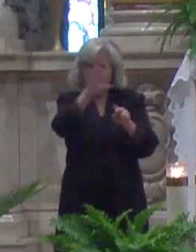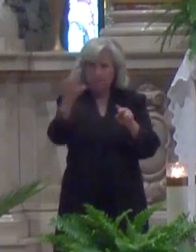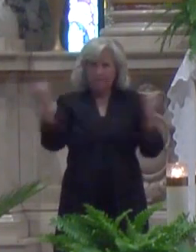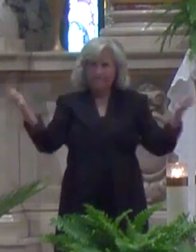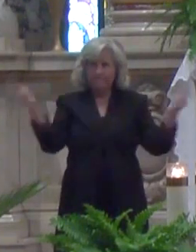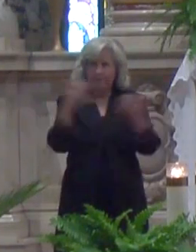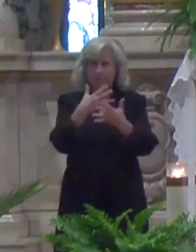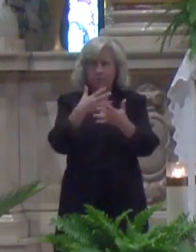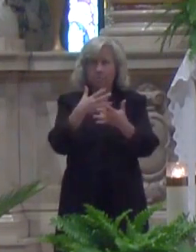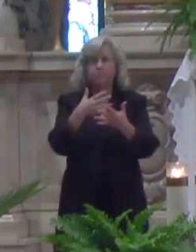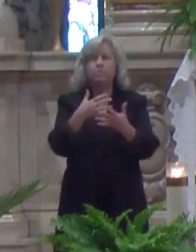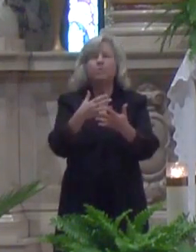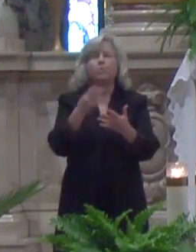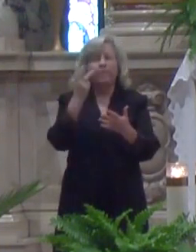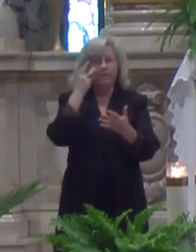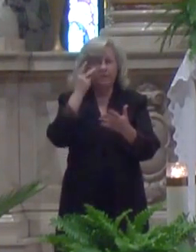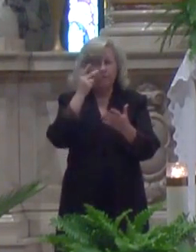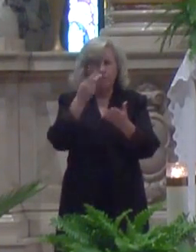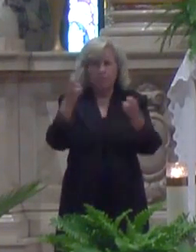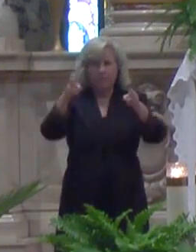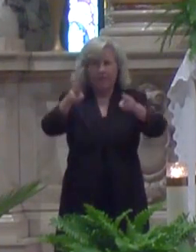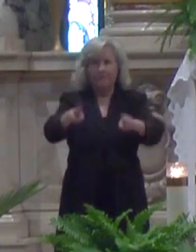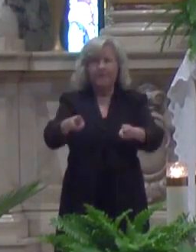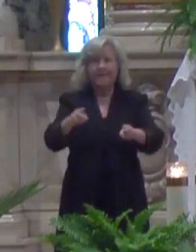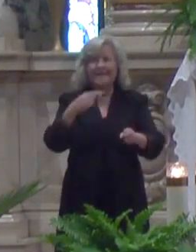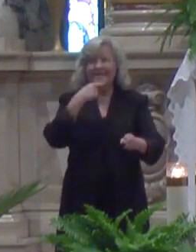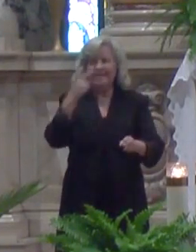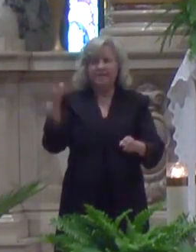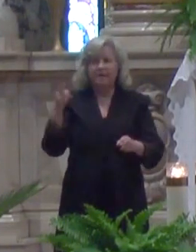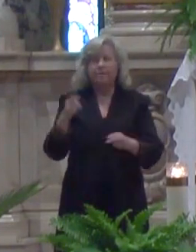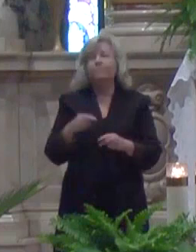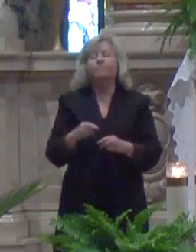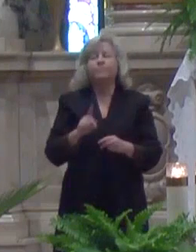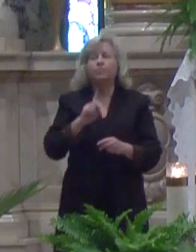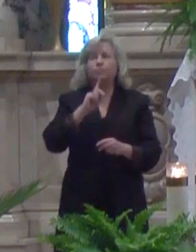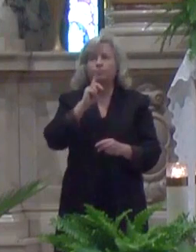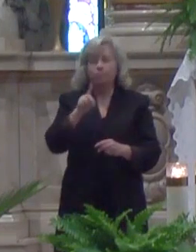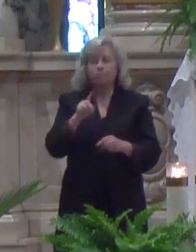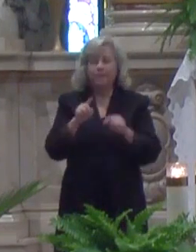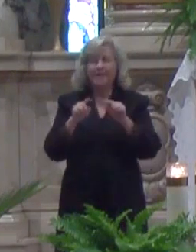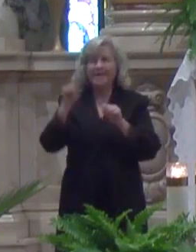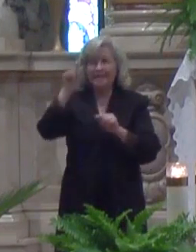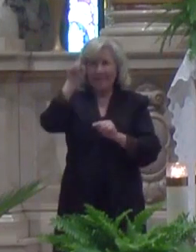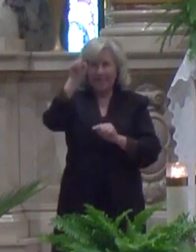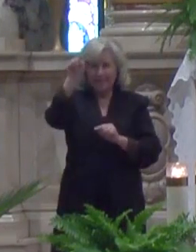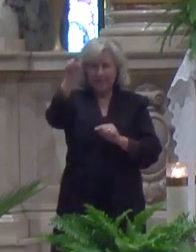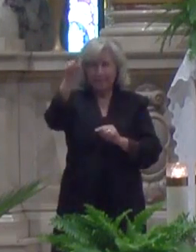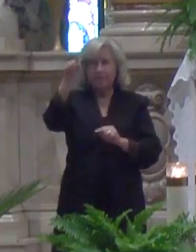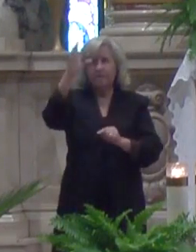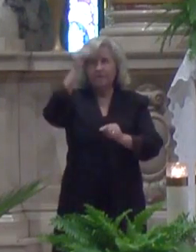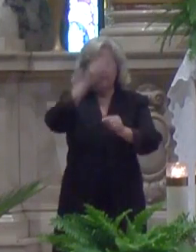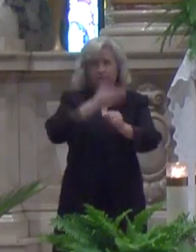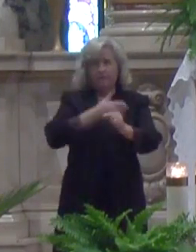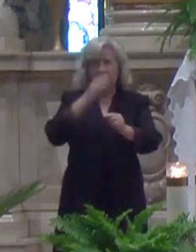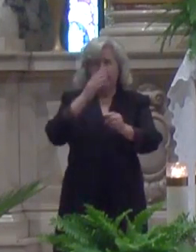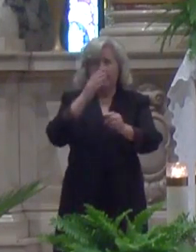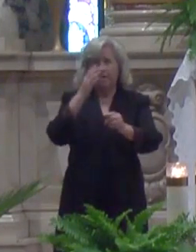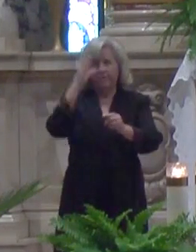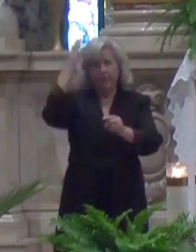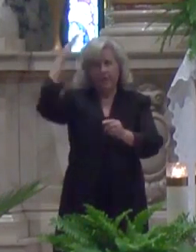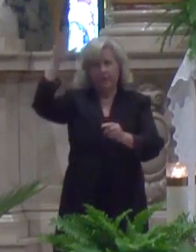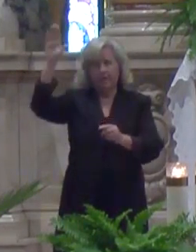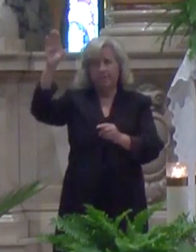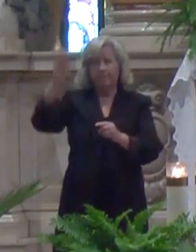they saw the earthquake and all that was happening. And they said, "Truly, this was the Son of God." There were many women